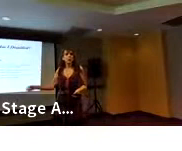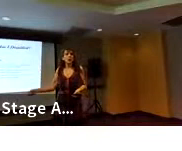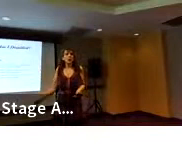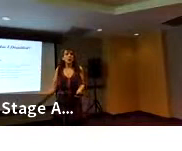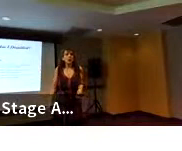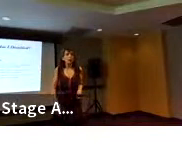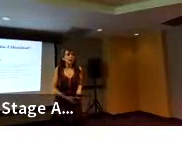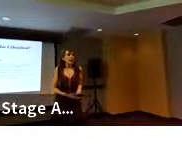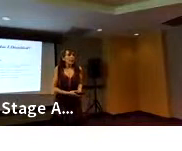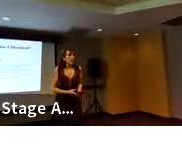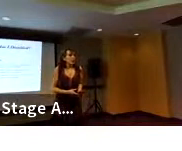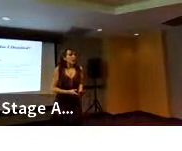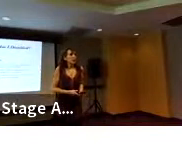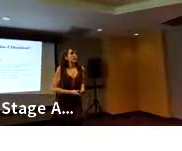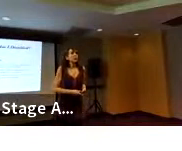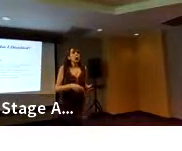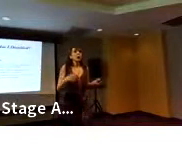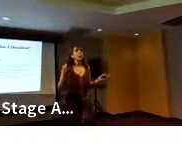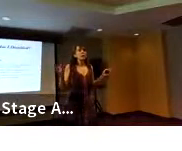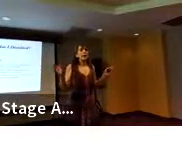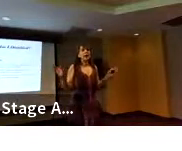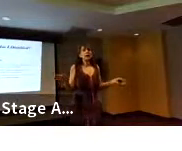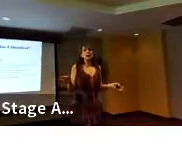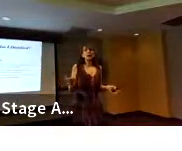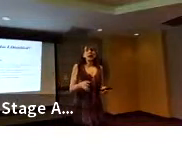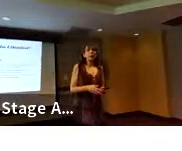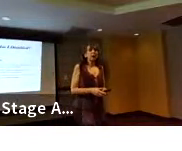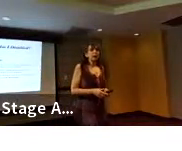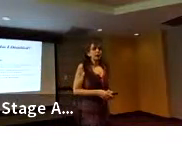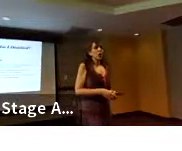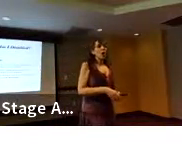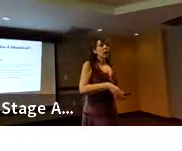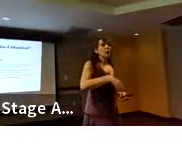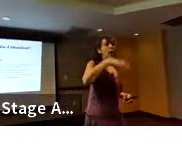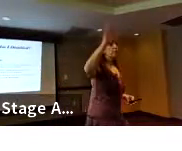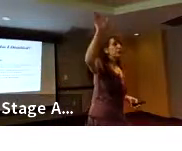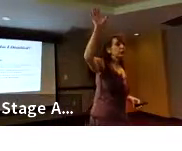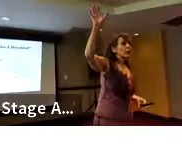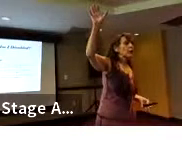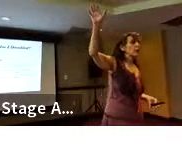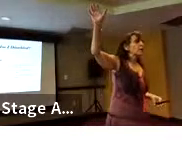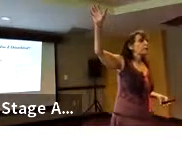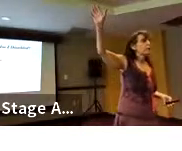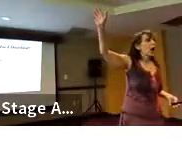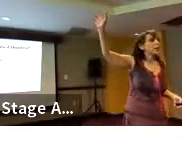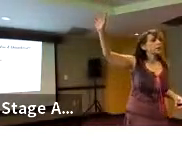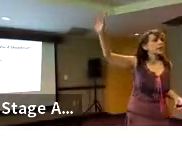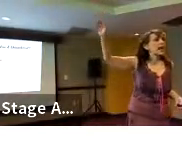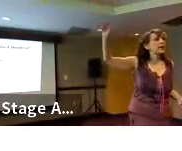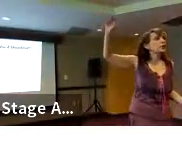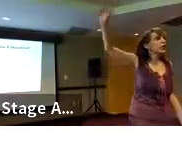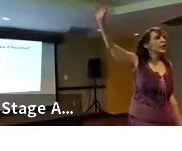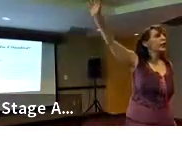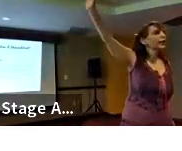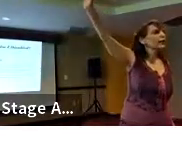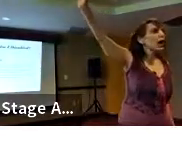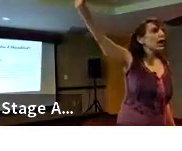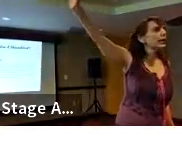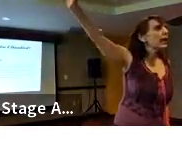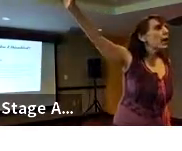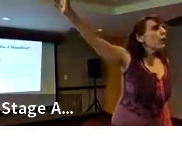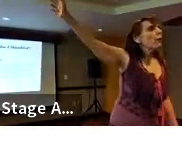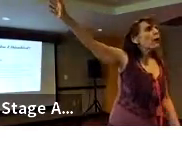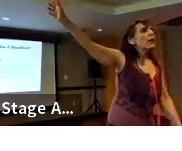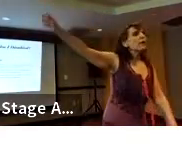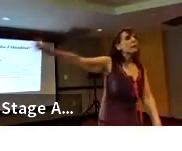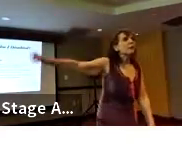there was a World Wide Web, there were these large BBSs. Anybody recall CompuServe and Prodigy and Genie,